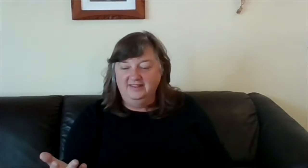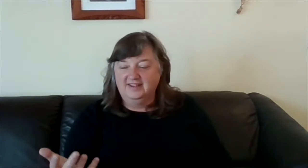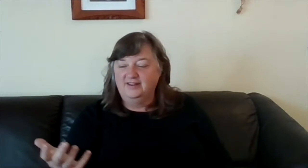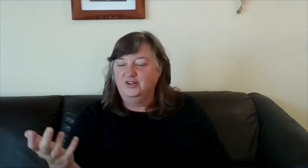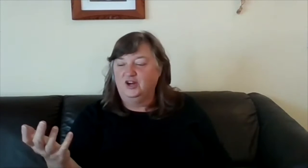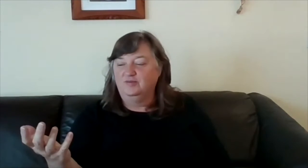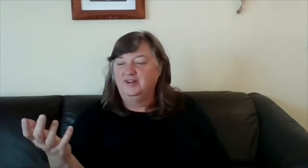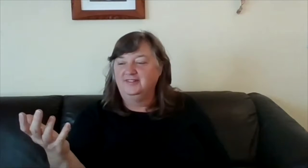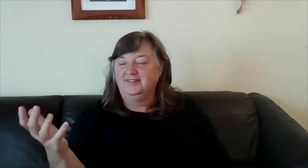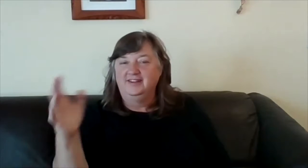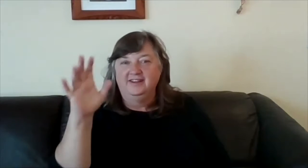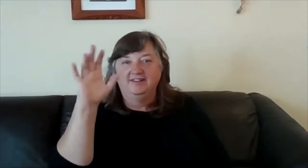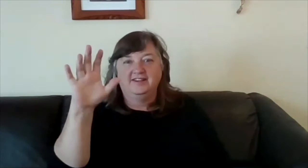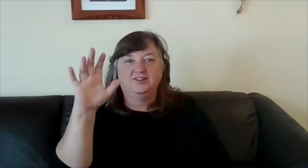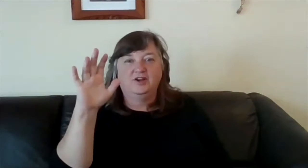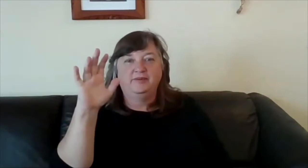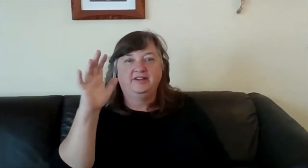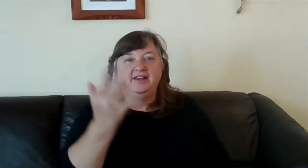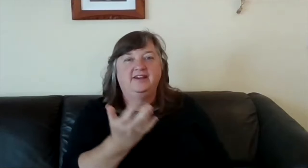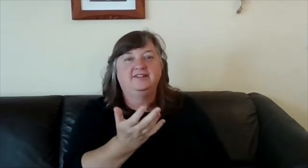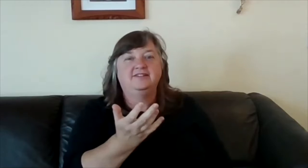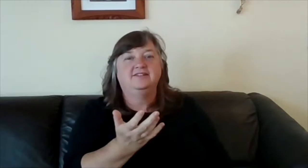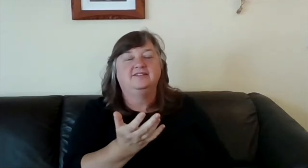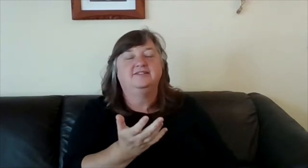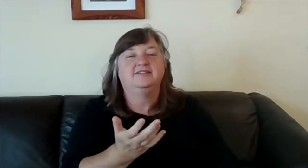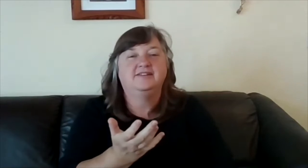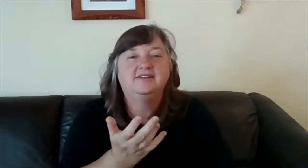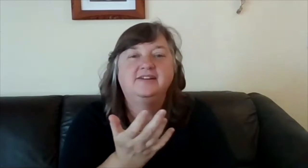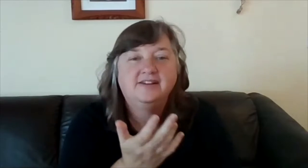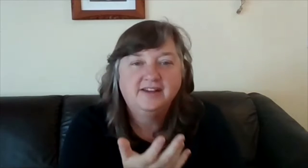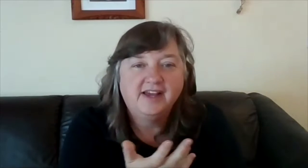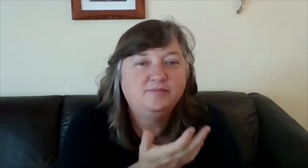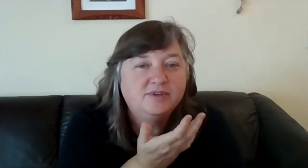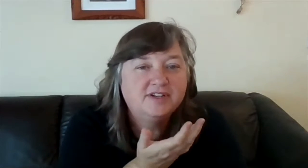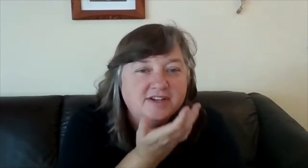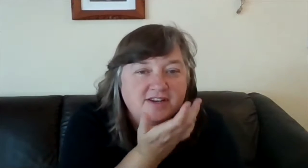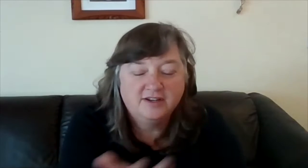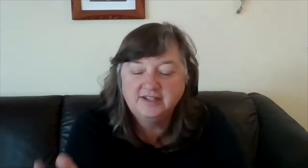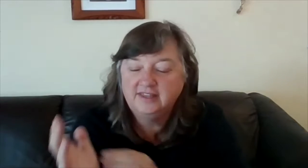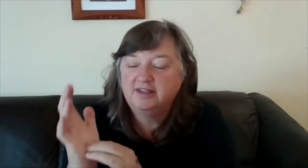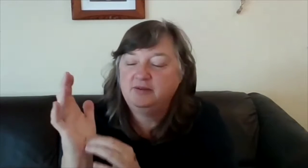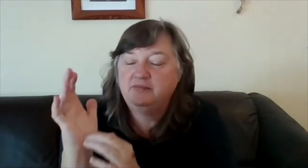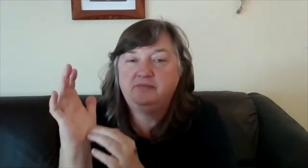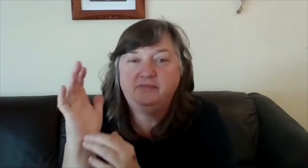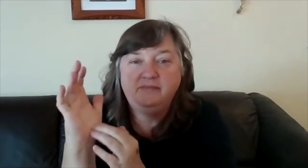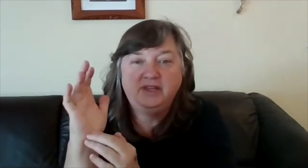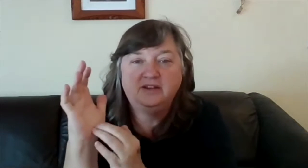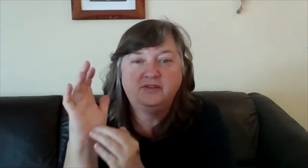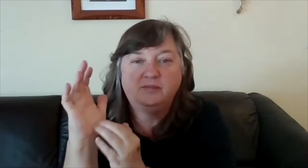is kind of an odd one. You take your dominant hand and put it on, you take the meat of your